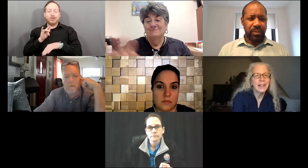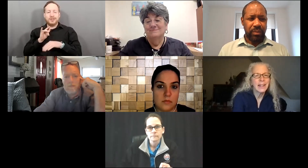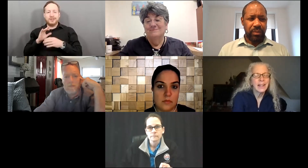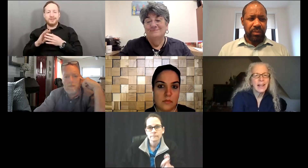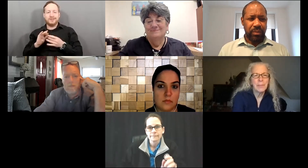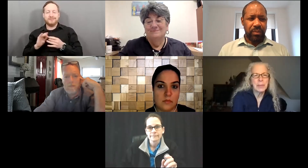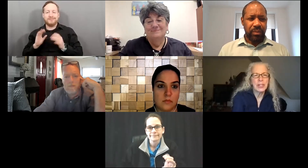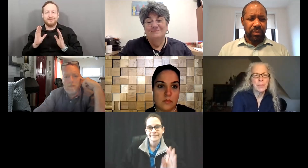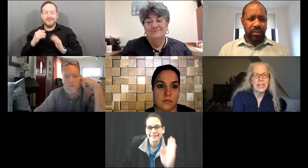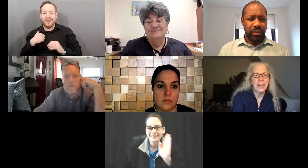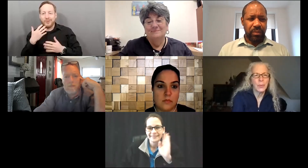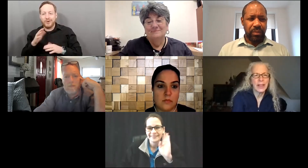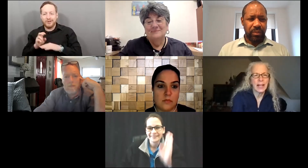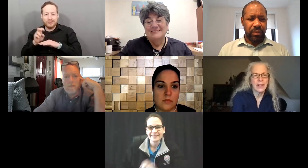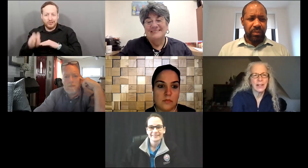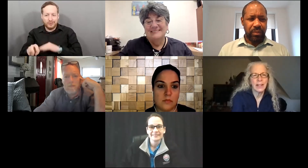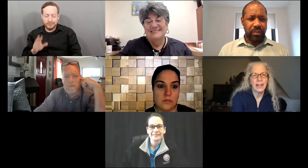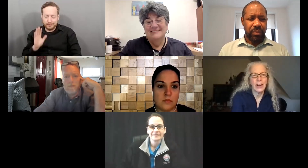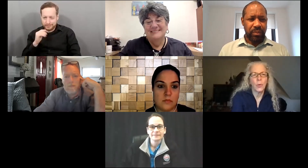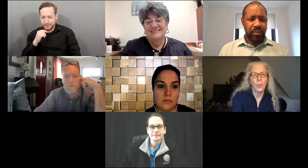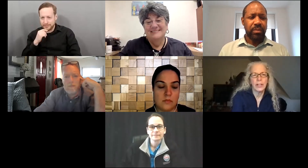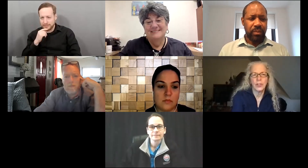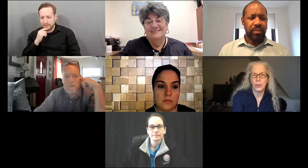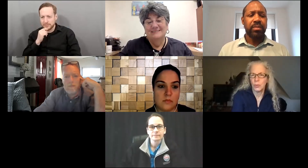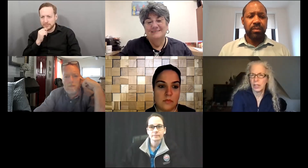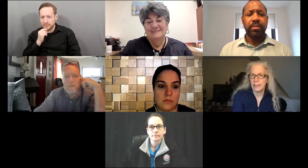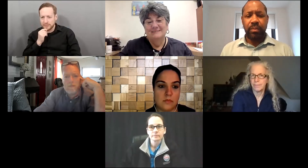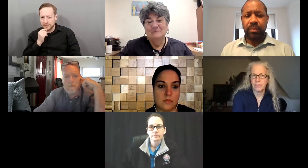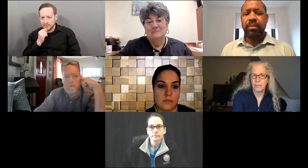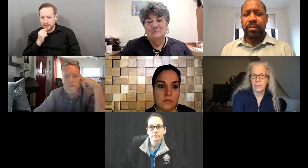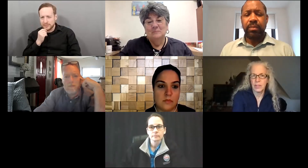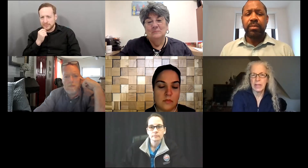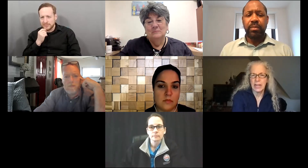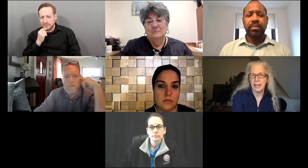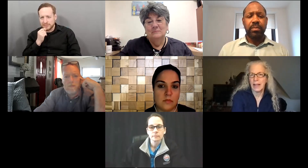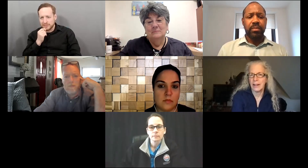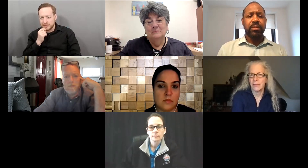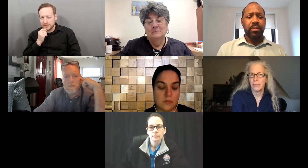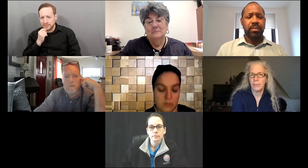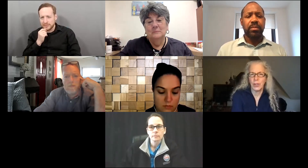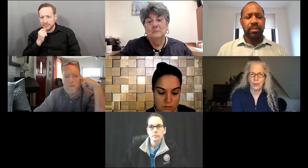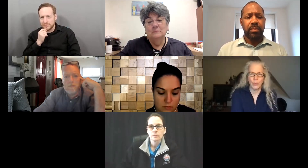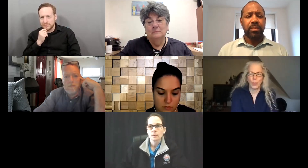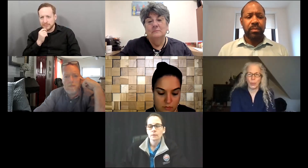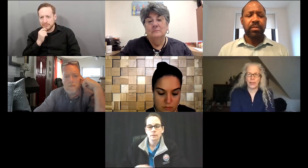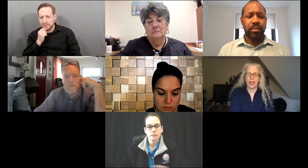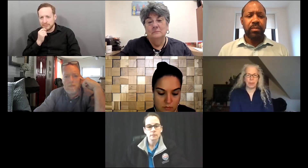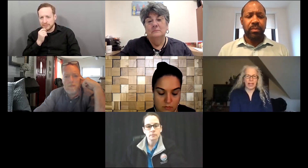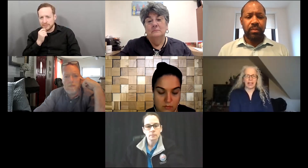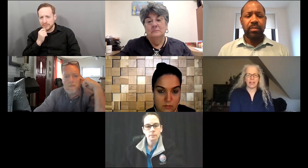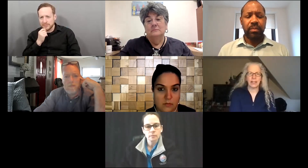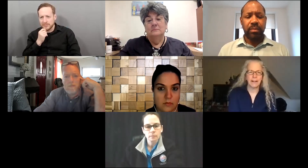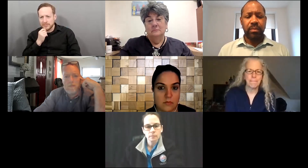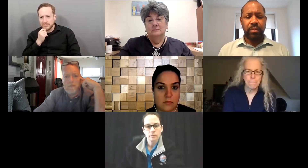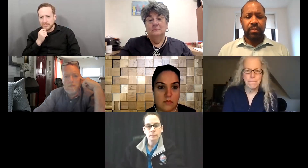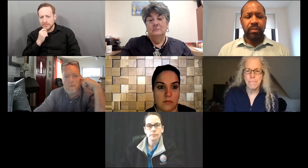again, I may be jumping the gun with that. I don't want to speak ahead of, you know, what we've got